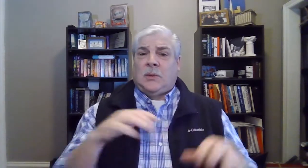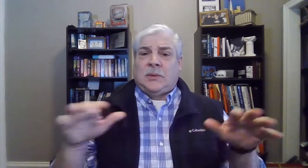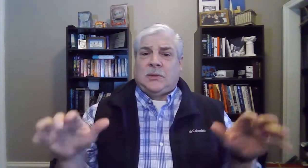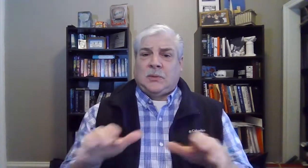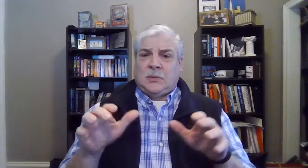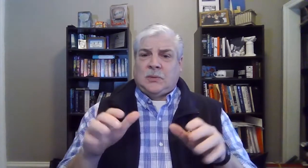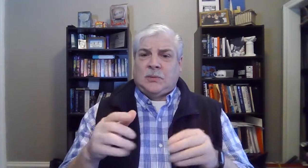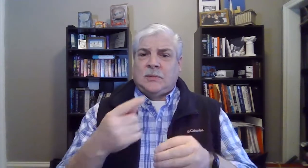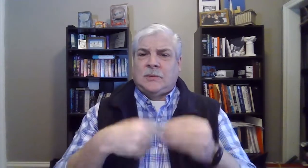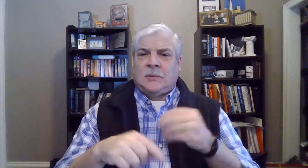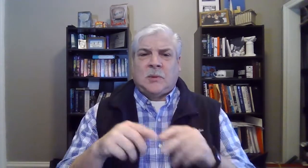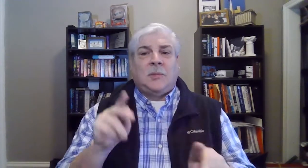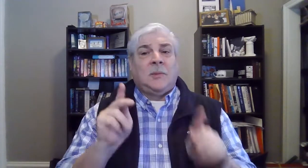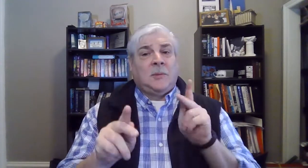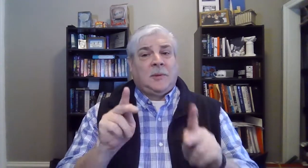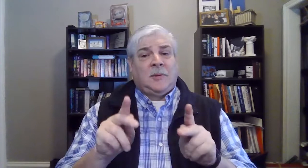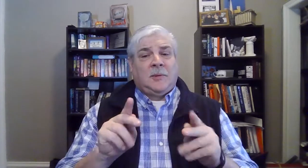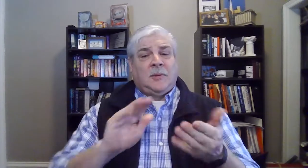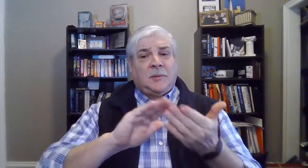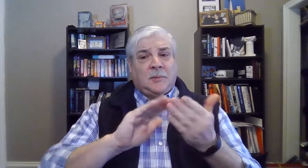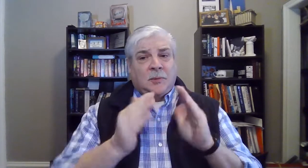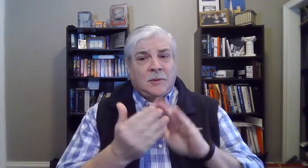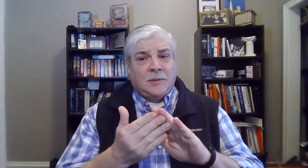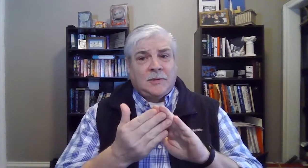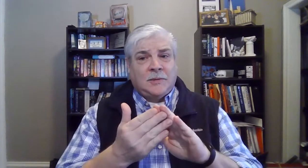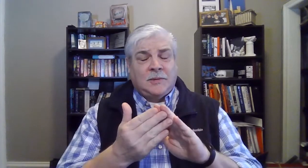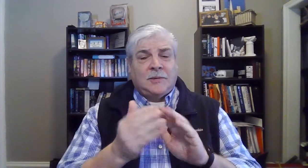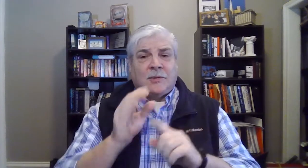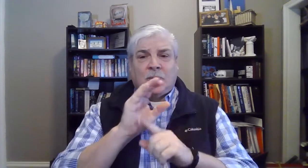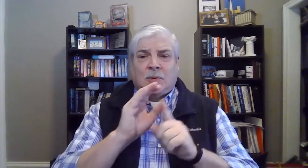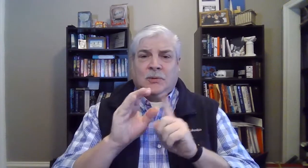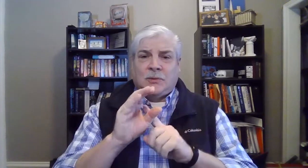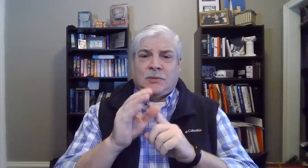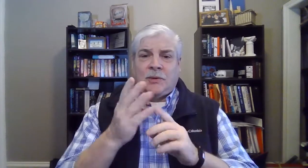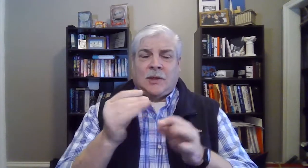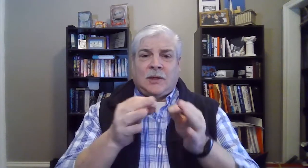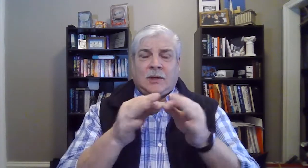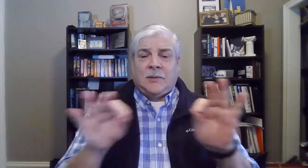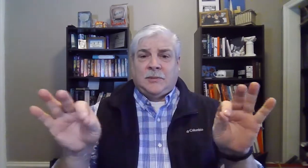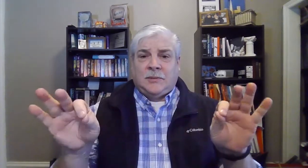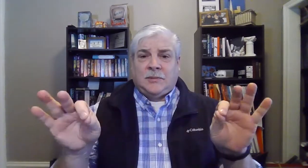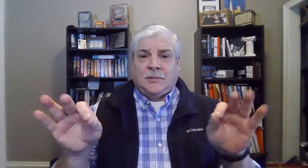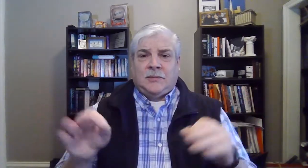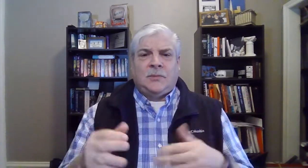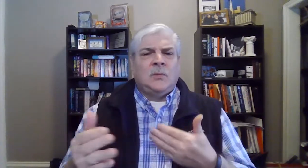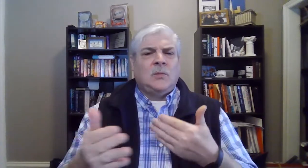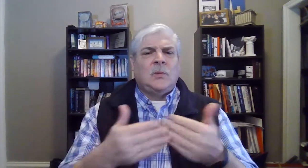The work we do is about people, community, culture, and language.